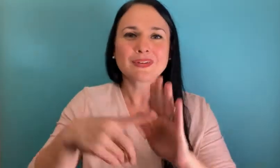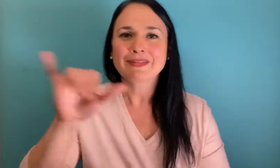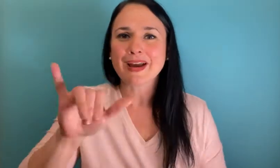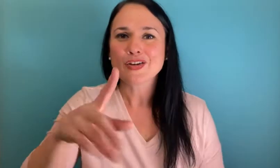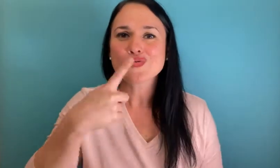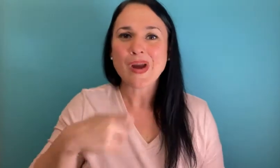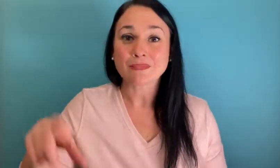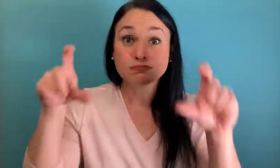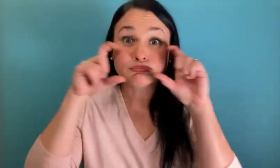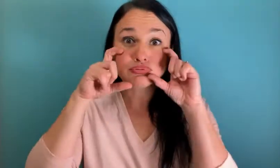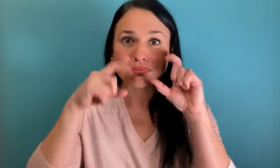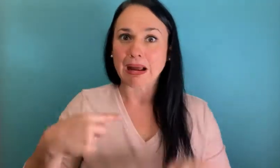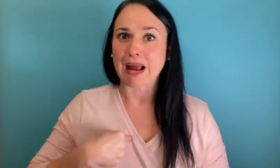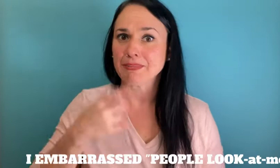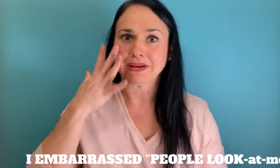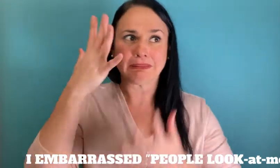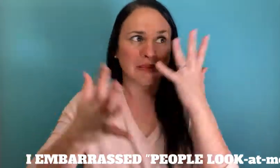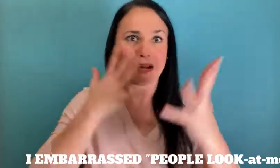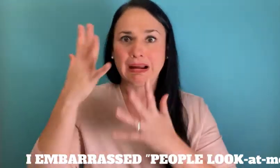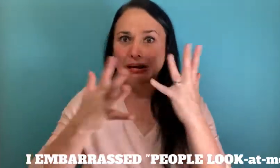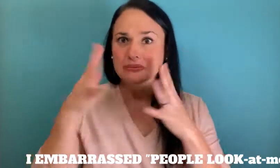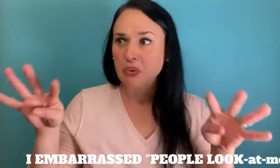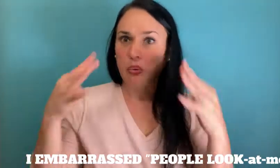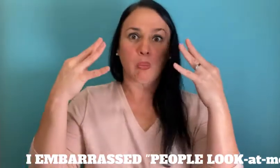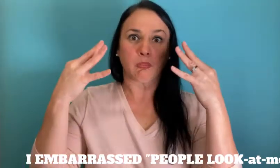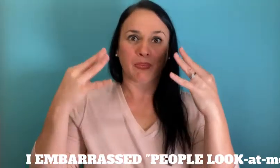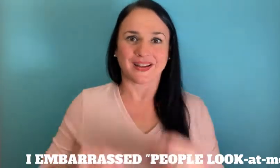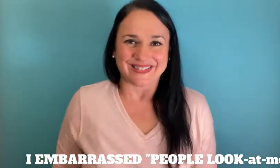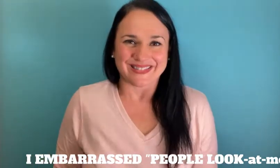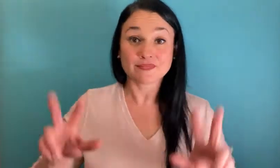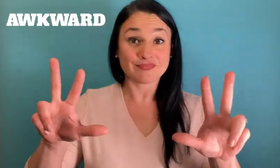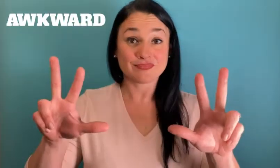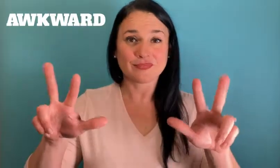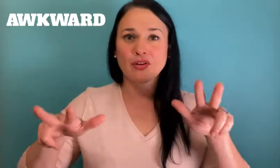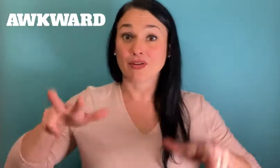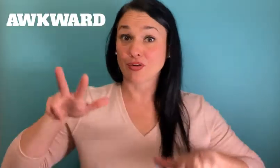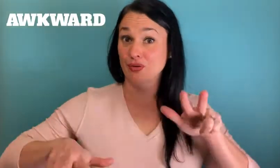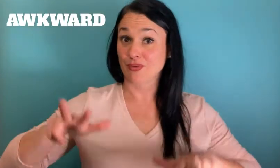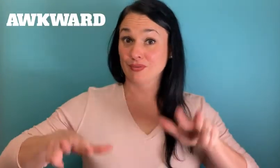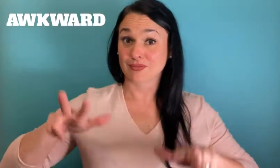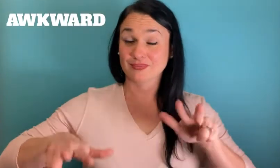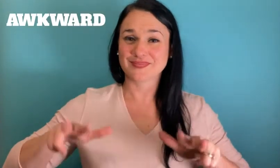This represents red cheeks when you get embarrassed. I'm embarrassed. People are looking at me. Awkward.